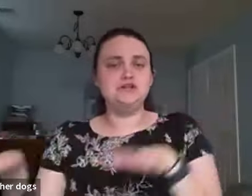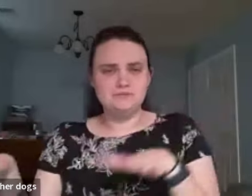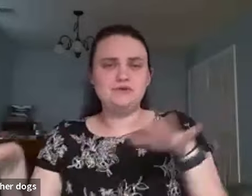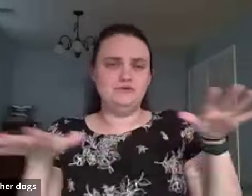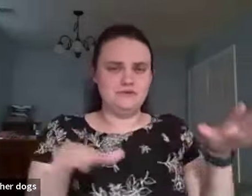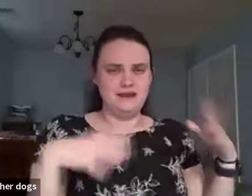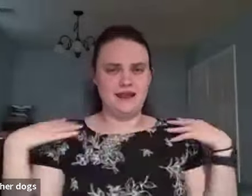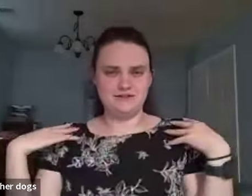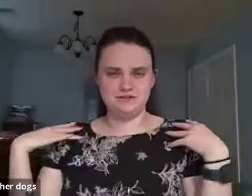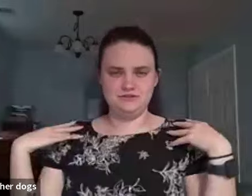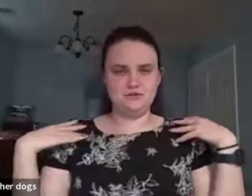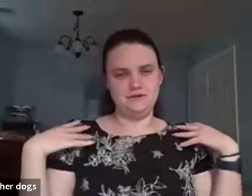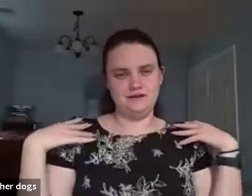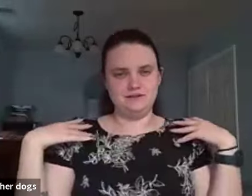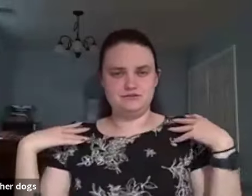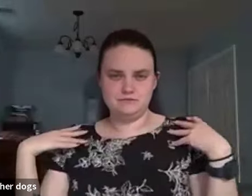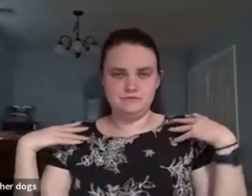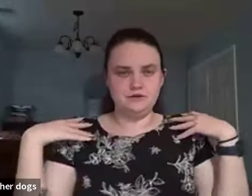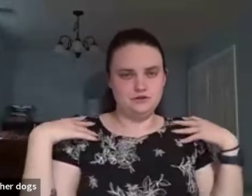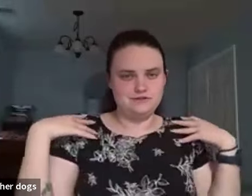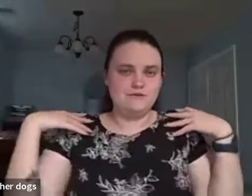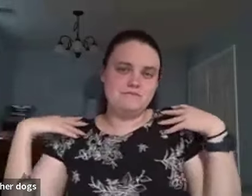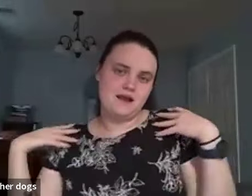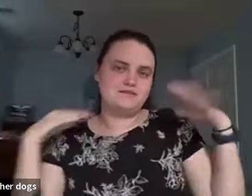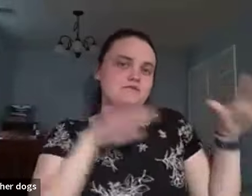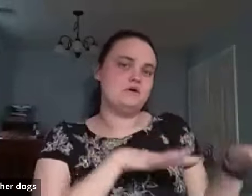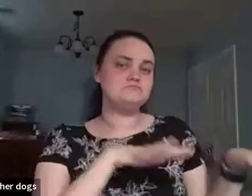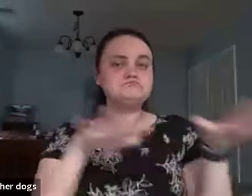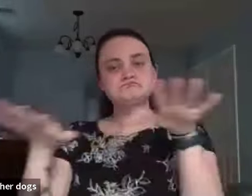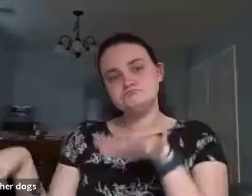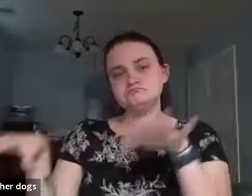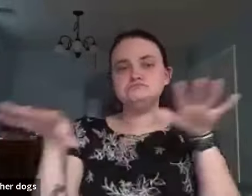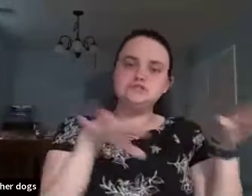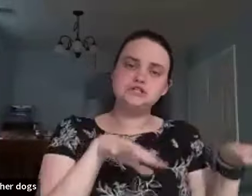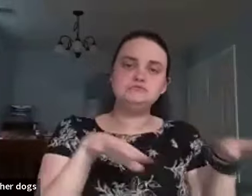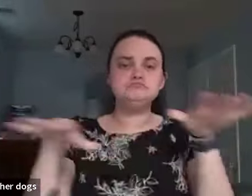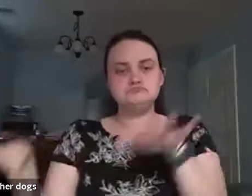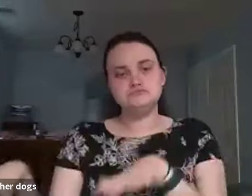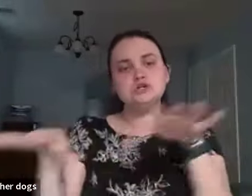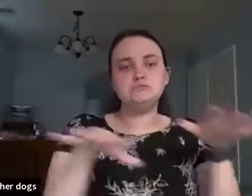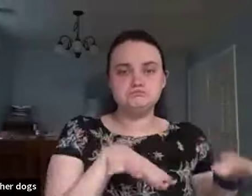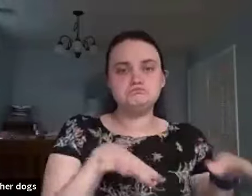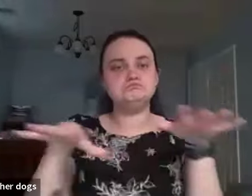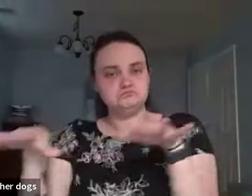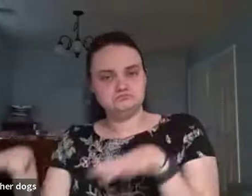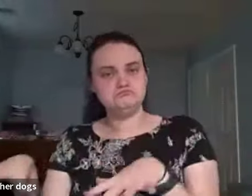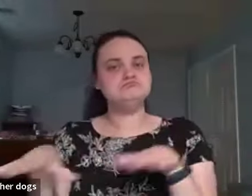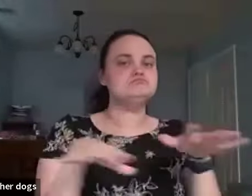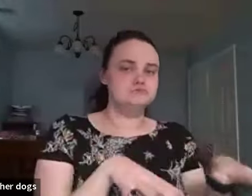chill mood kind of attitude, where you're like, your shoulders are going back and forth. Chill, chill,